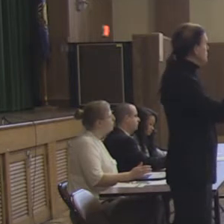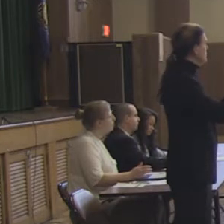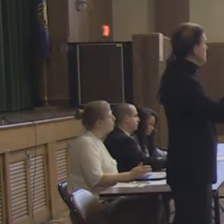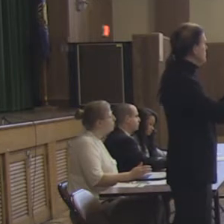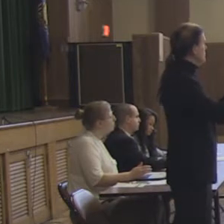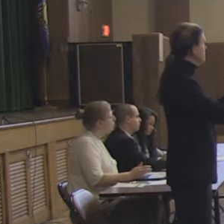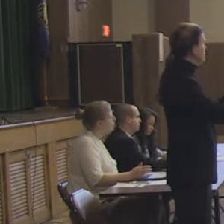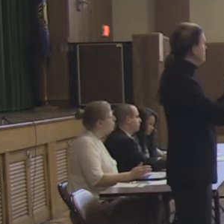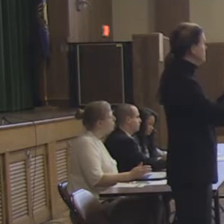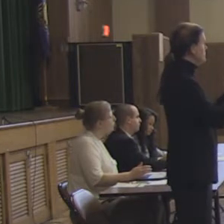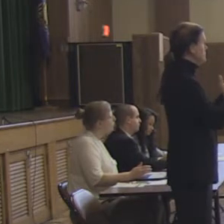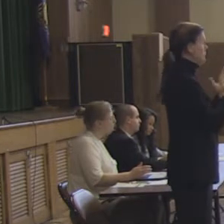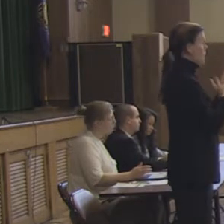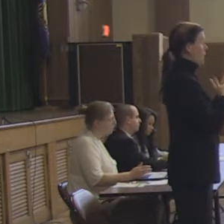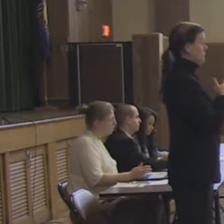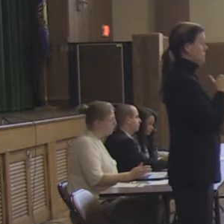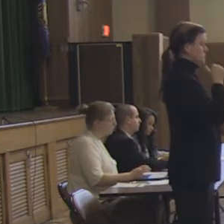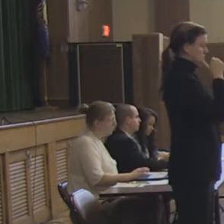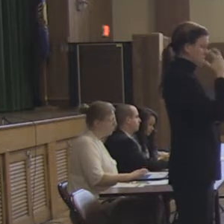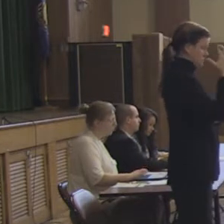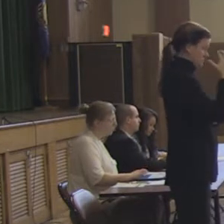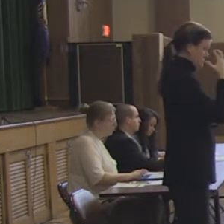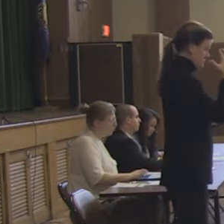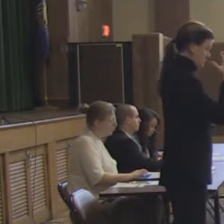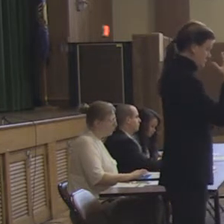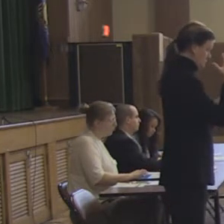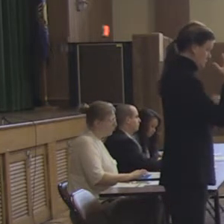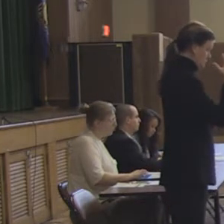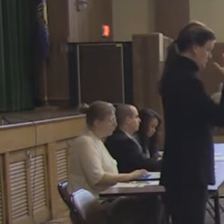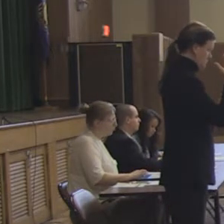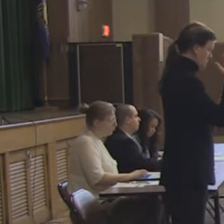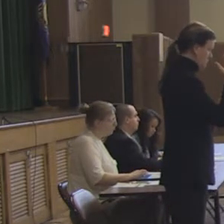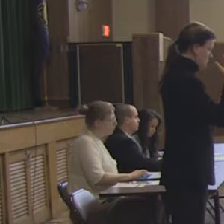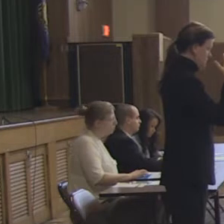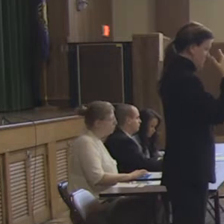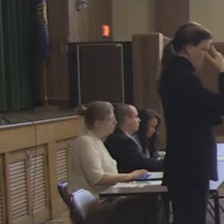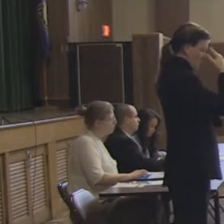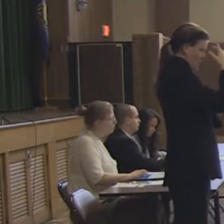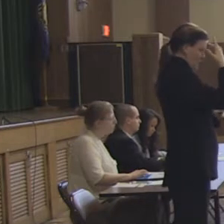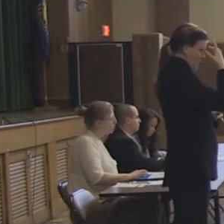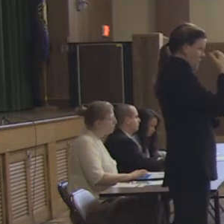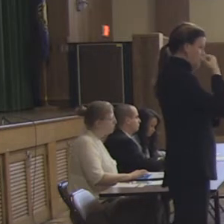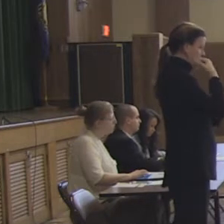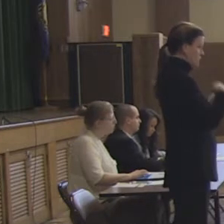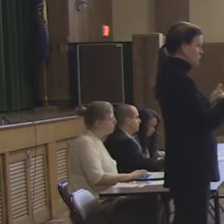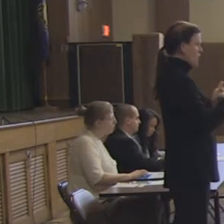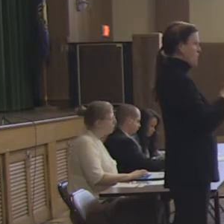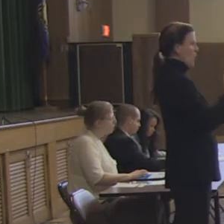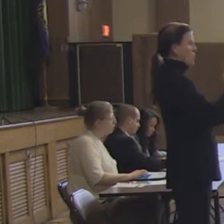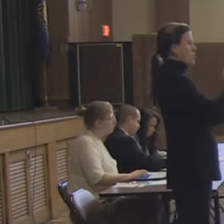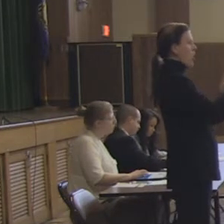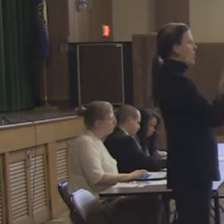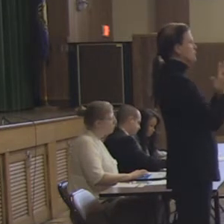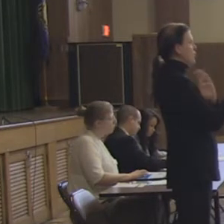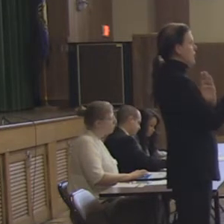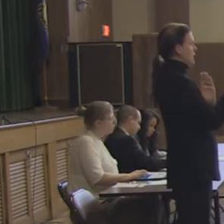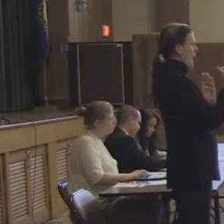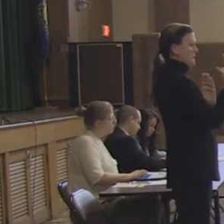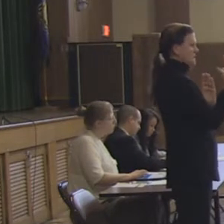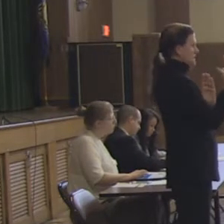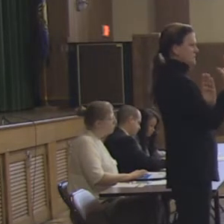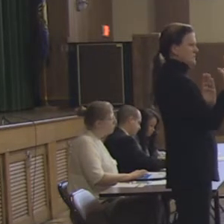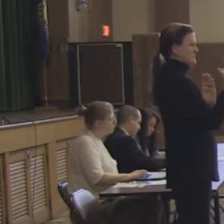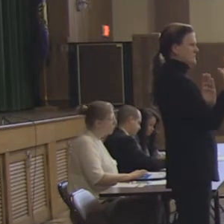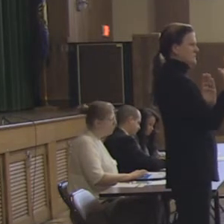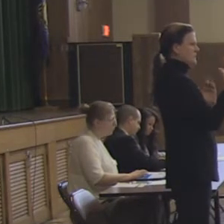we sometimes don't realize in the mental health profession is when we talk about the scheme of cultural competence, we do not